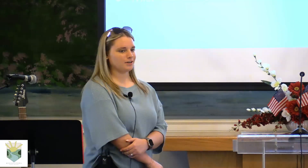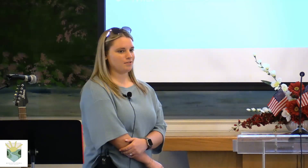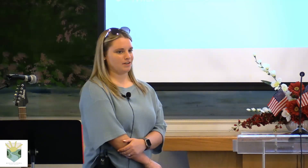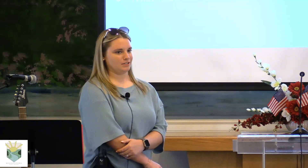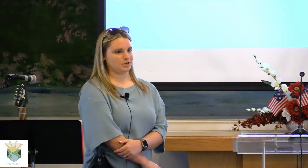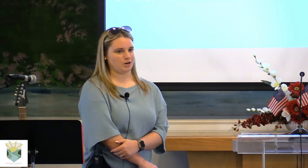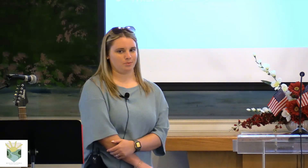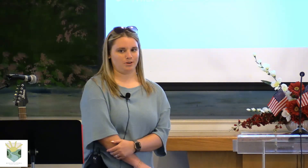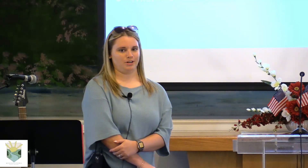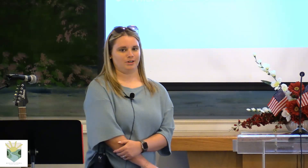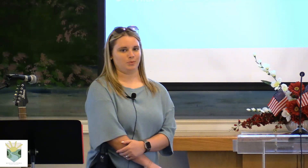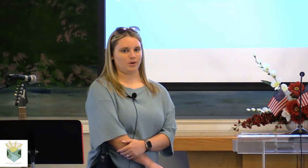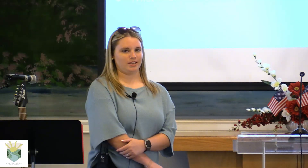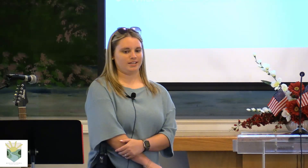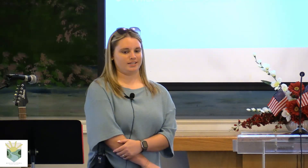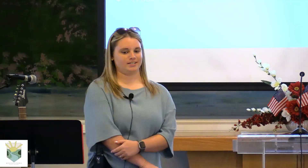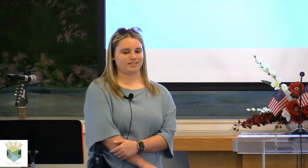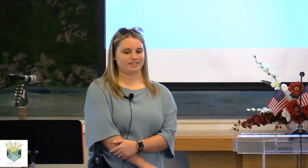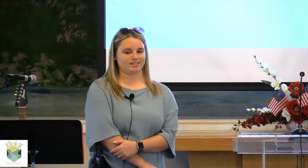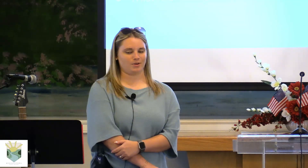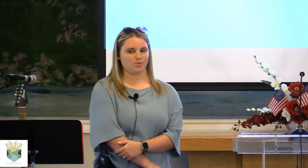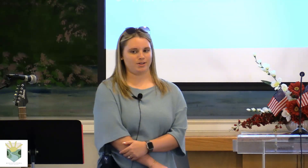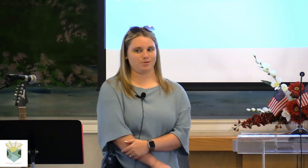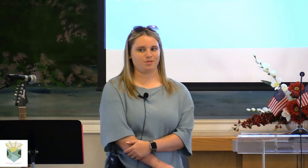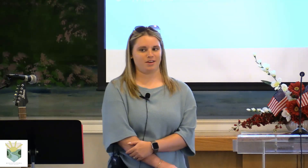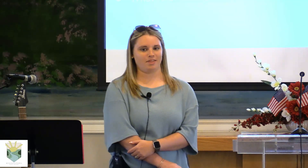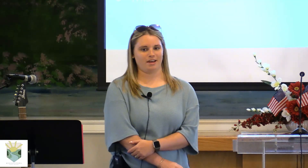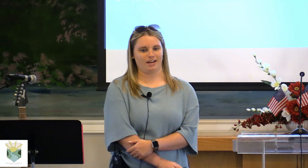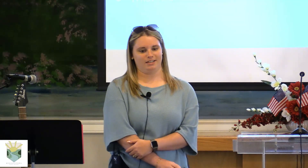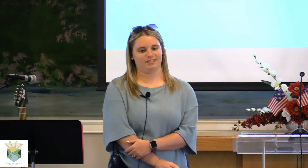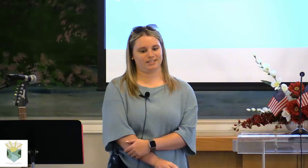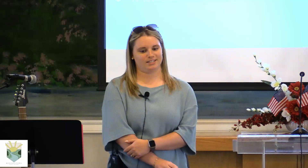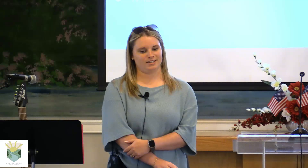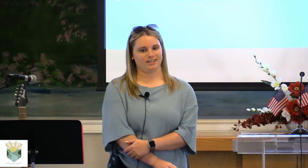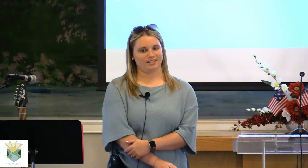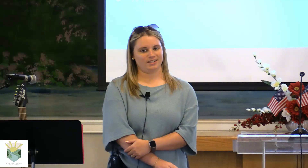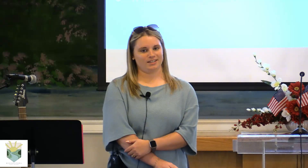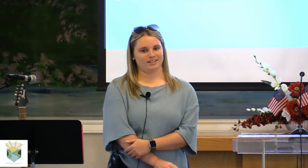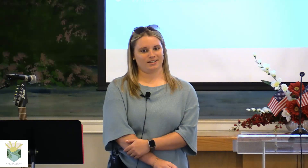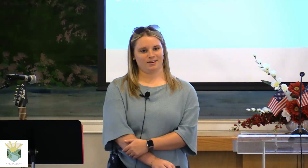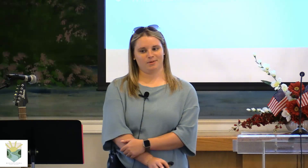an interpreter, what do you think that is? Anybody?